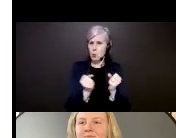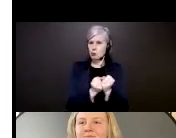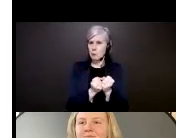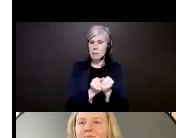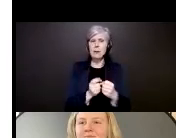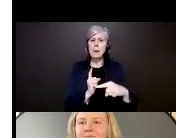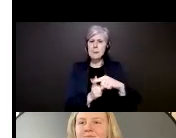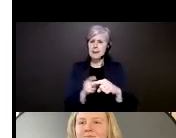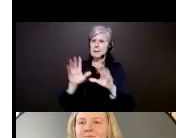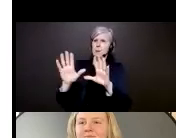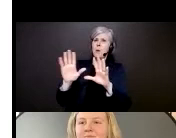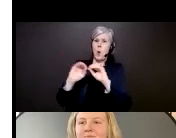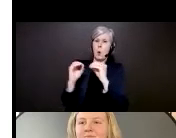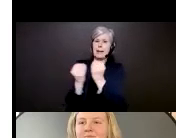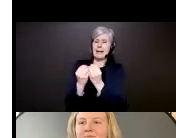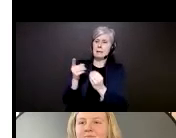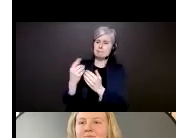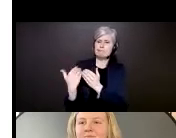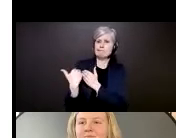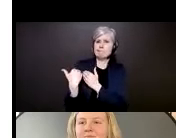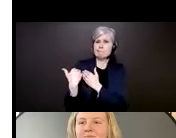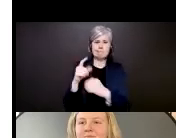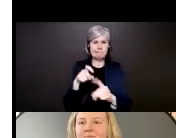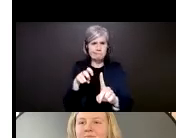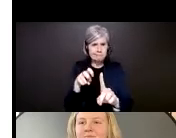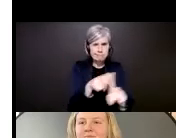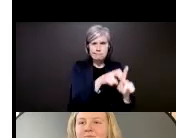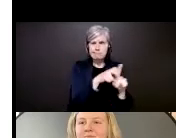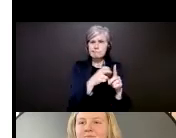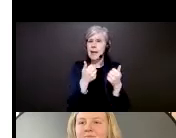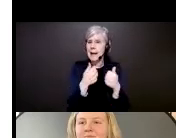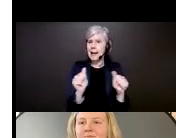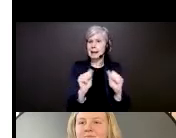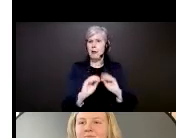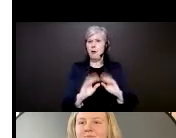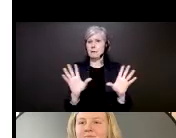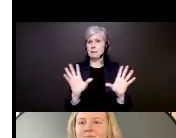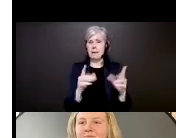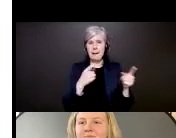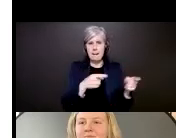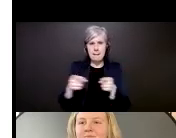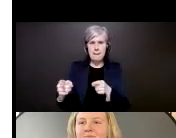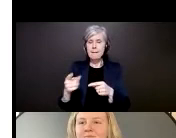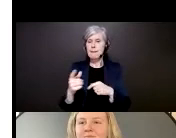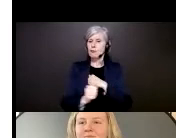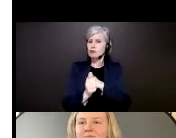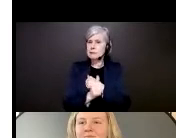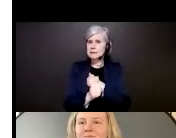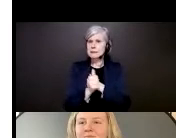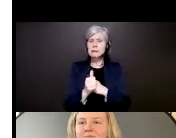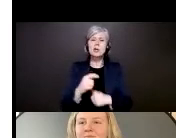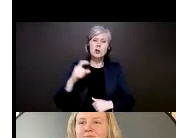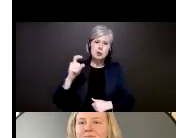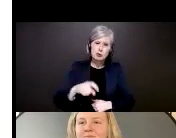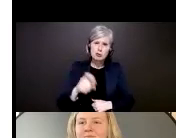risk factors. We think this is a whole field of specialization that needs to be put into place with an expectation that professionals